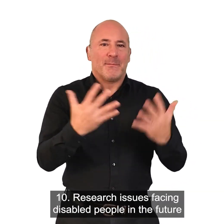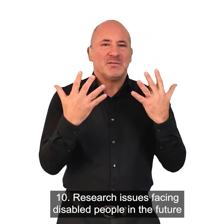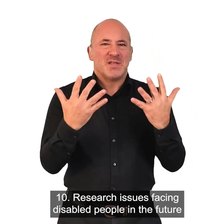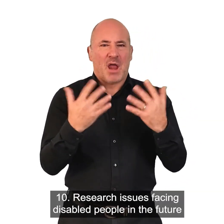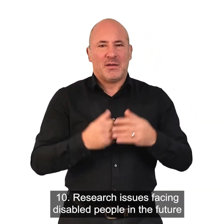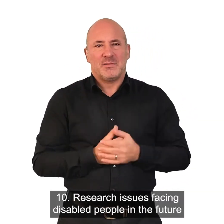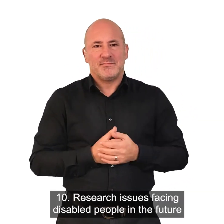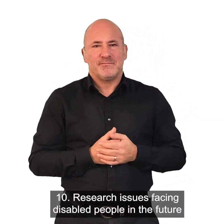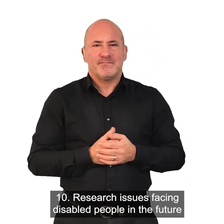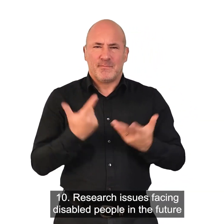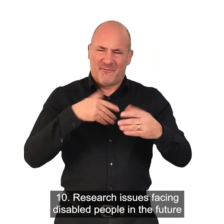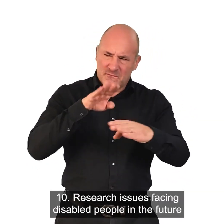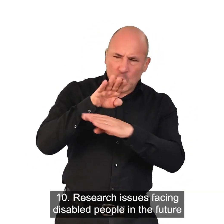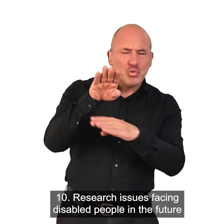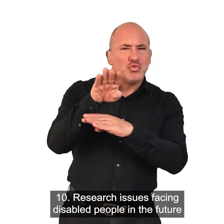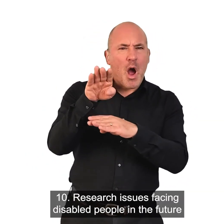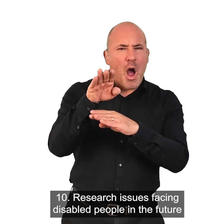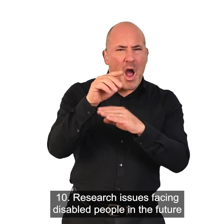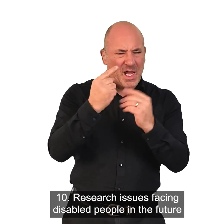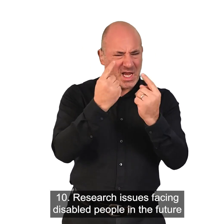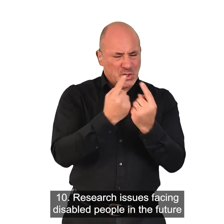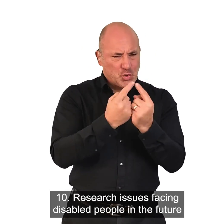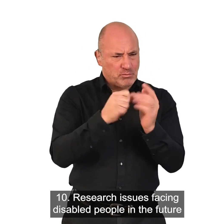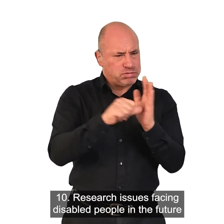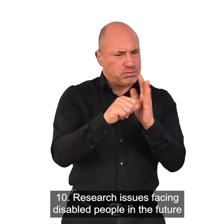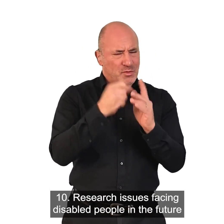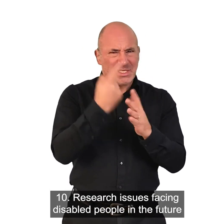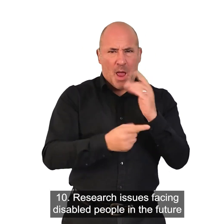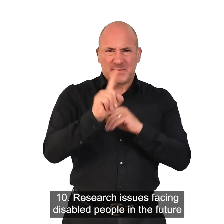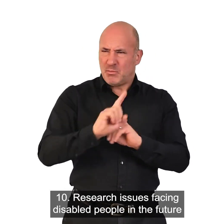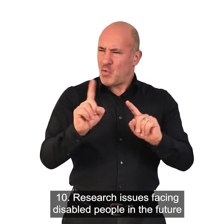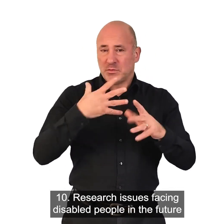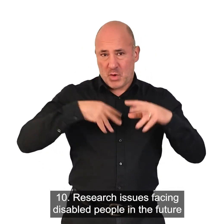10. Research issues facing disabled people in the future.